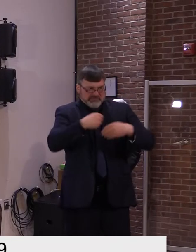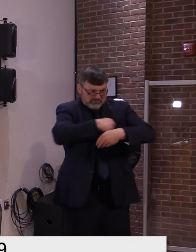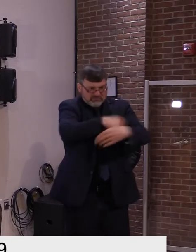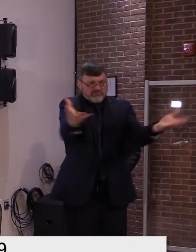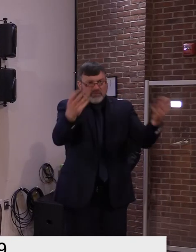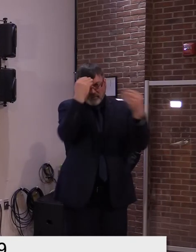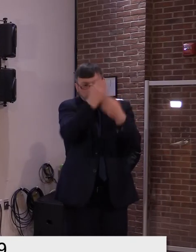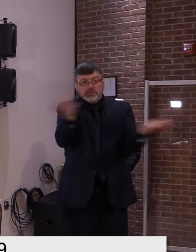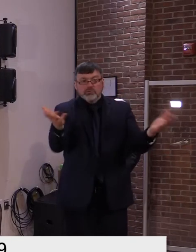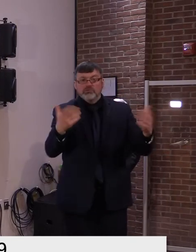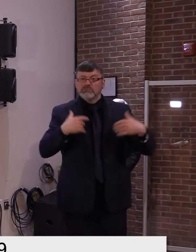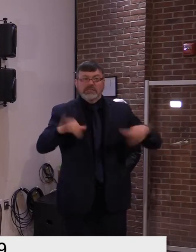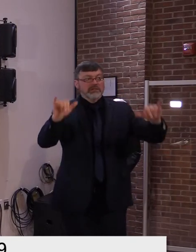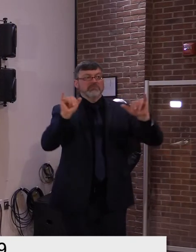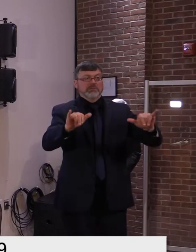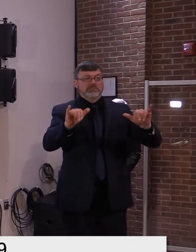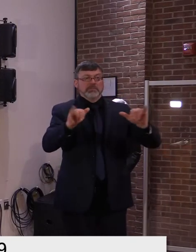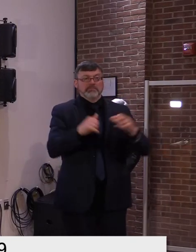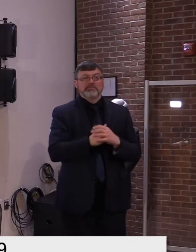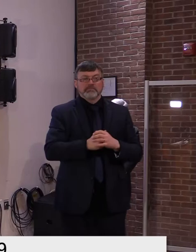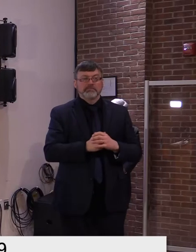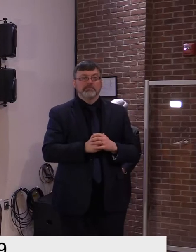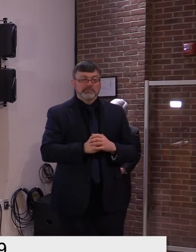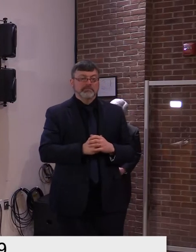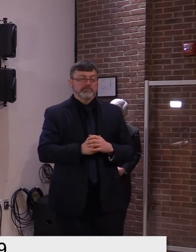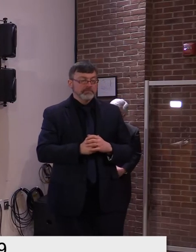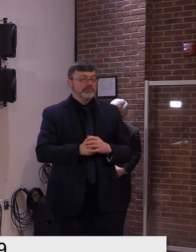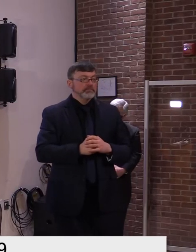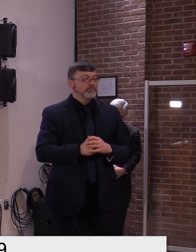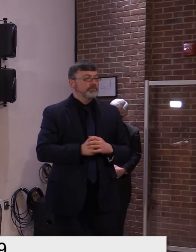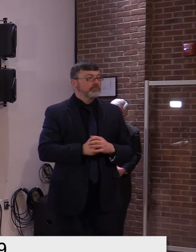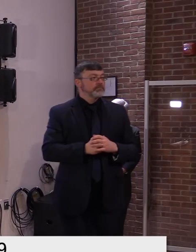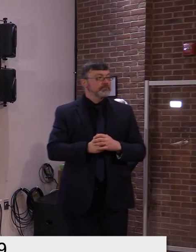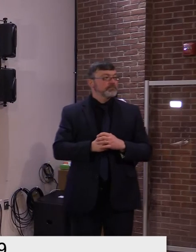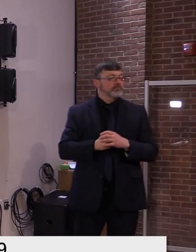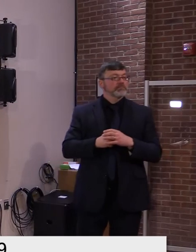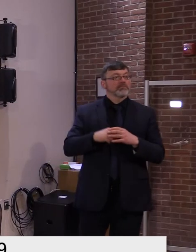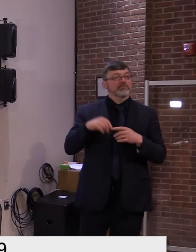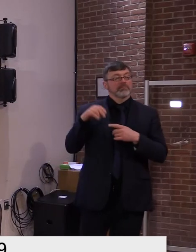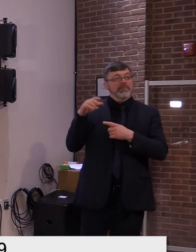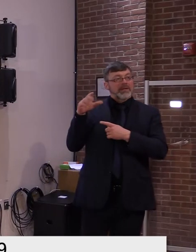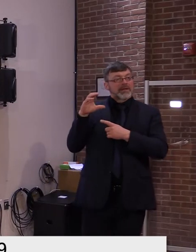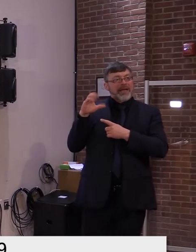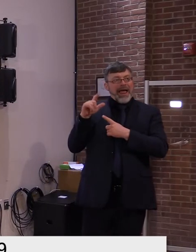Okay, thank you. And then I have a second question from a reader